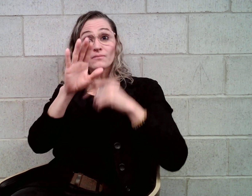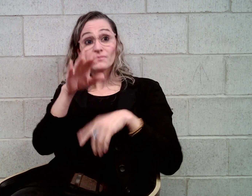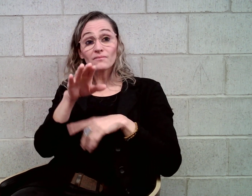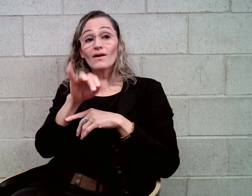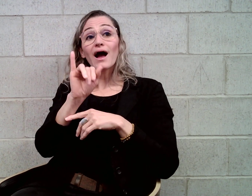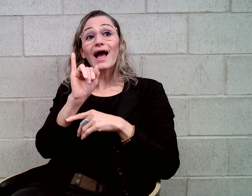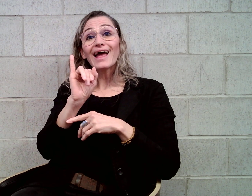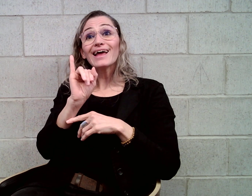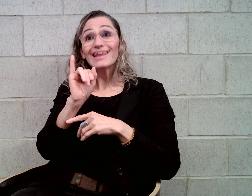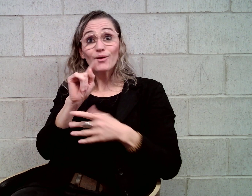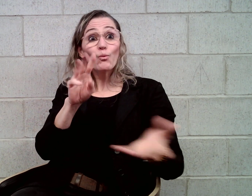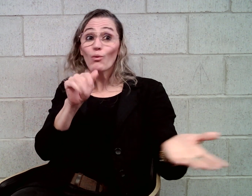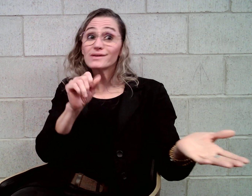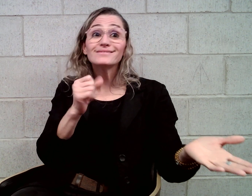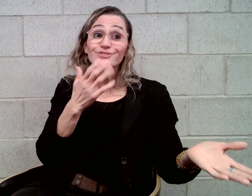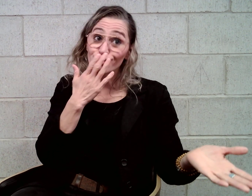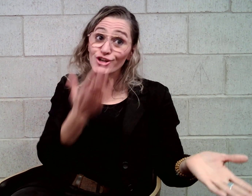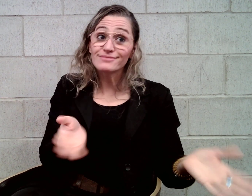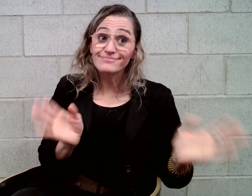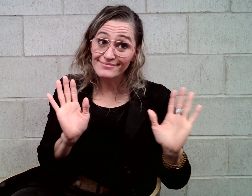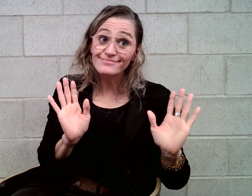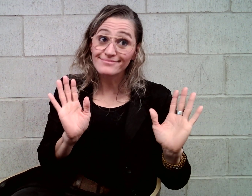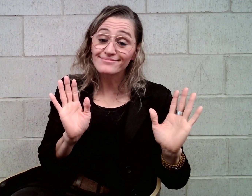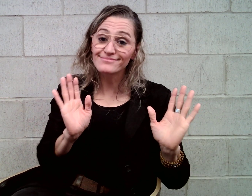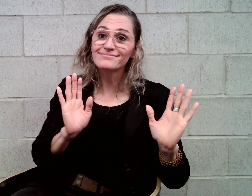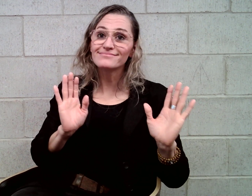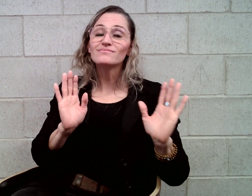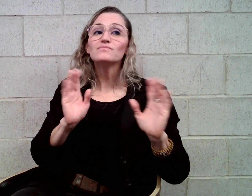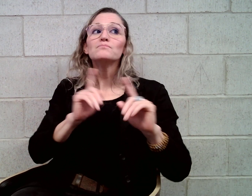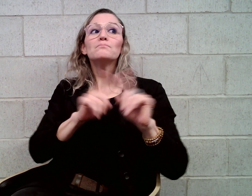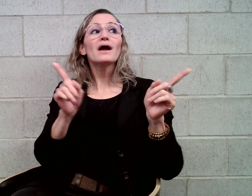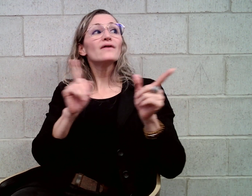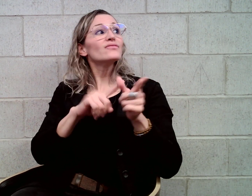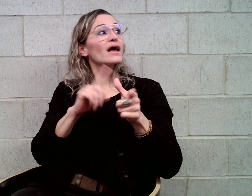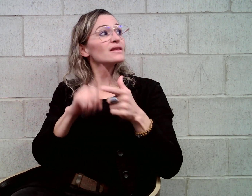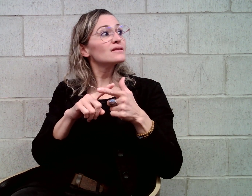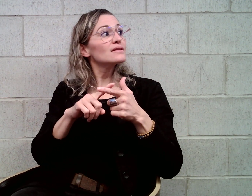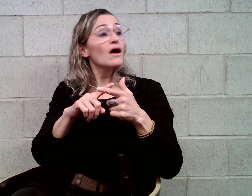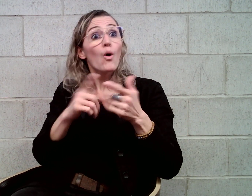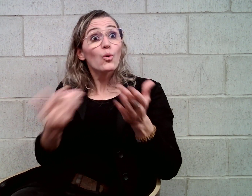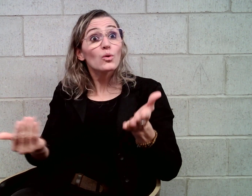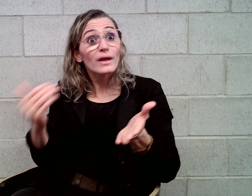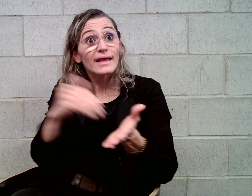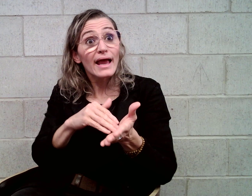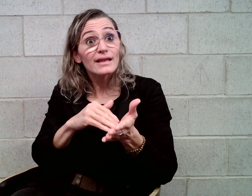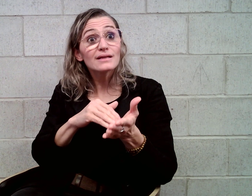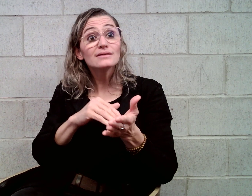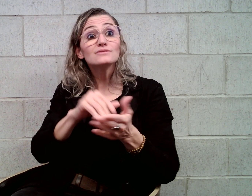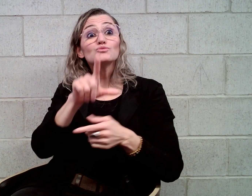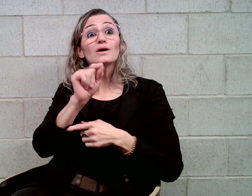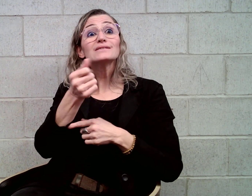were doing their lines, learning the signs, and I think what we came up with was good. I think it was good, Jeff. And then